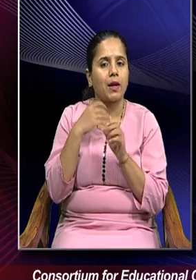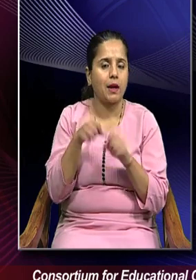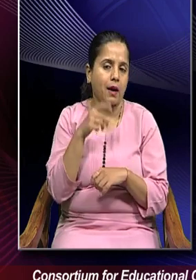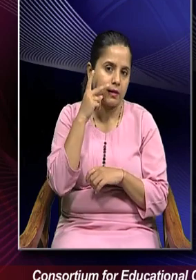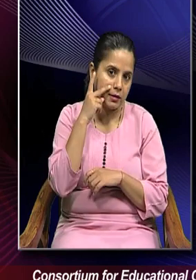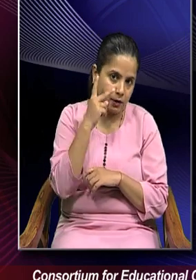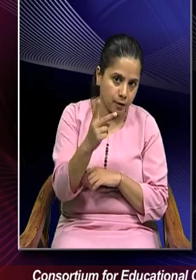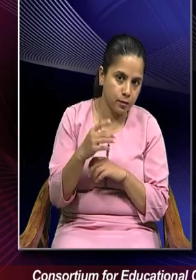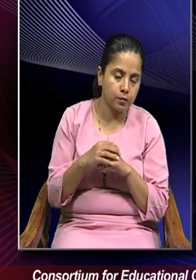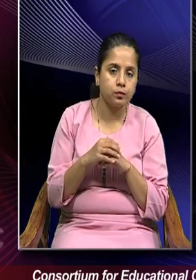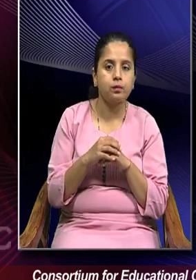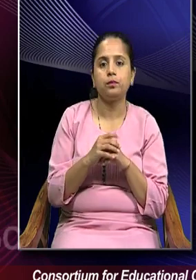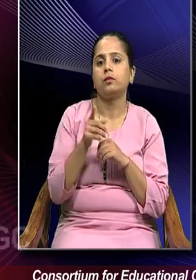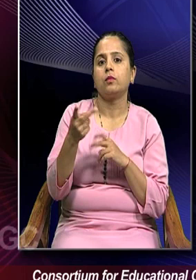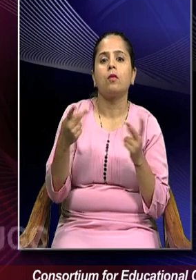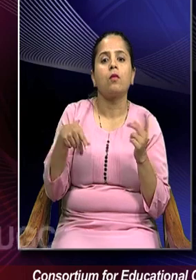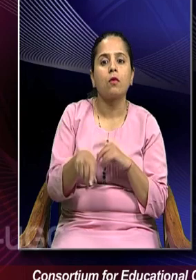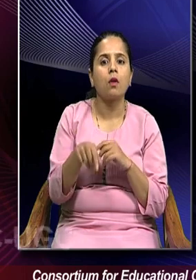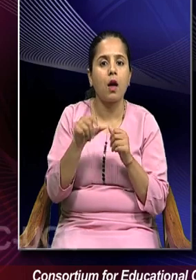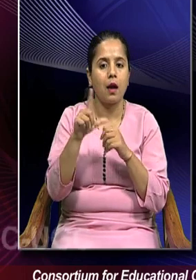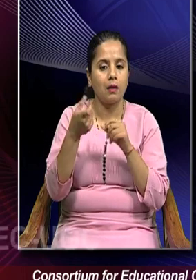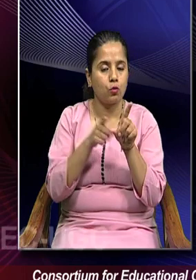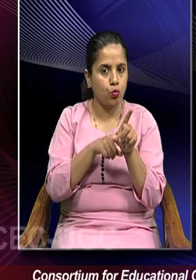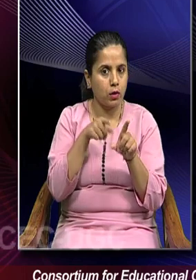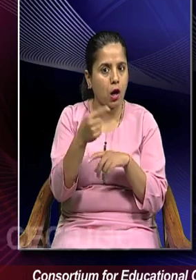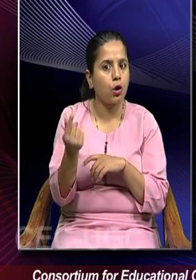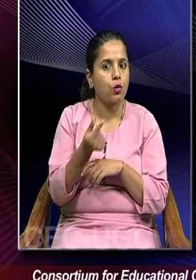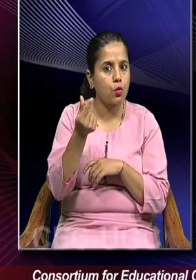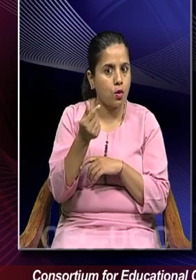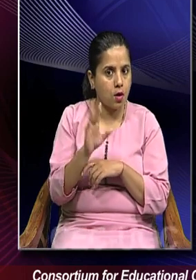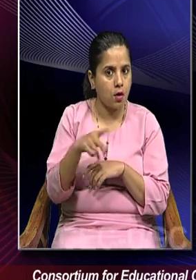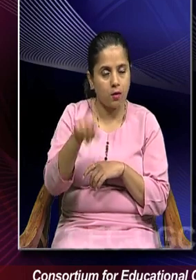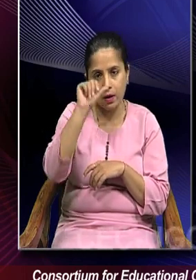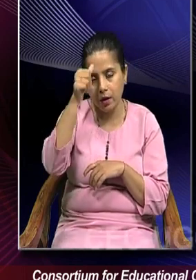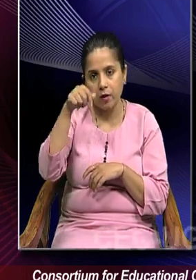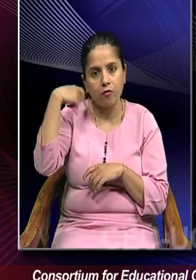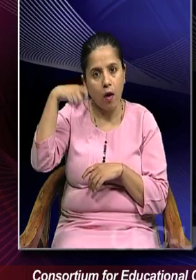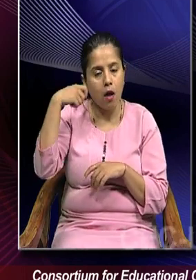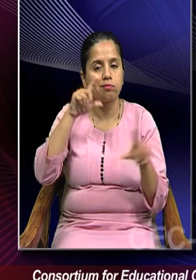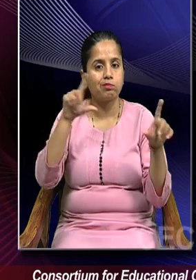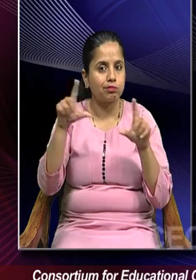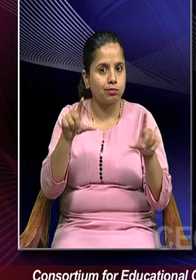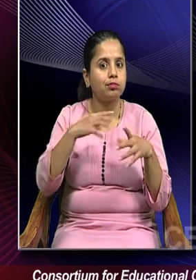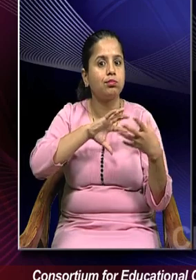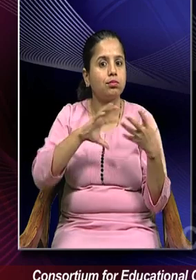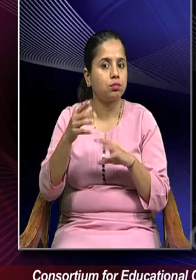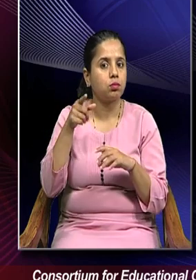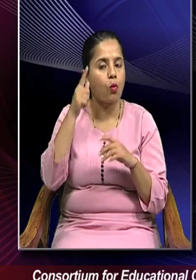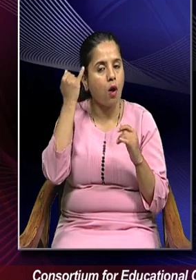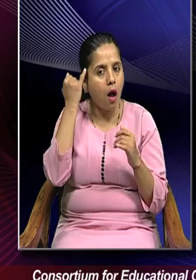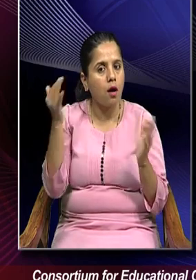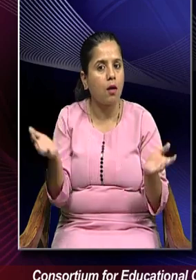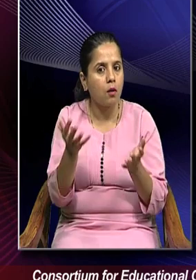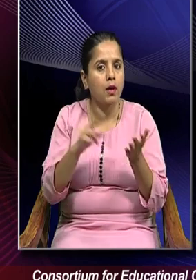that how the kind of allegory which was being used by the Indian filmmakers to promote the ideals